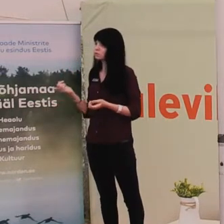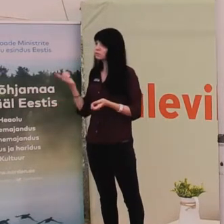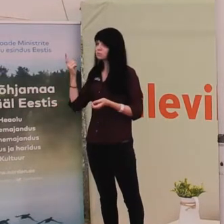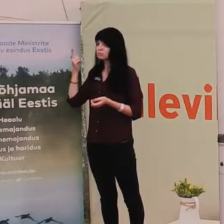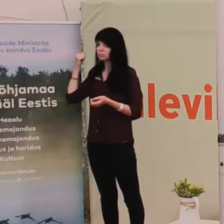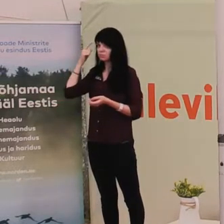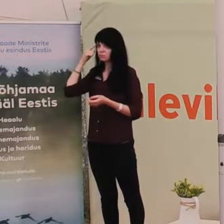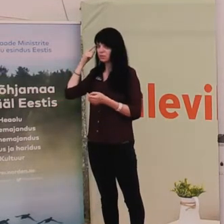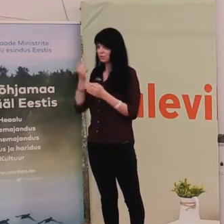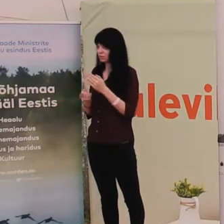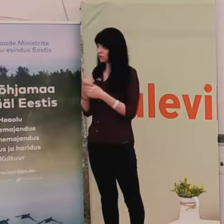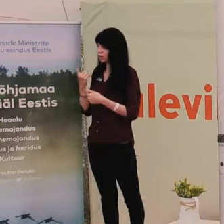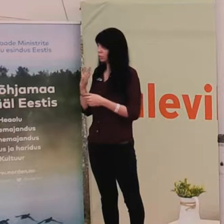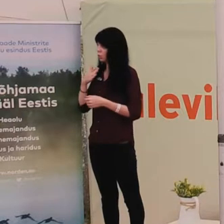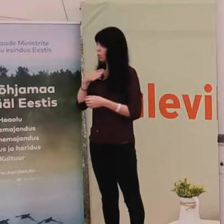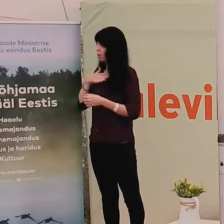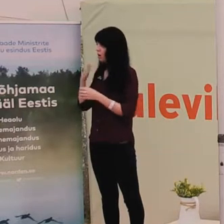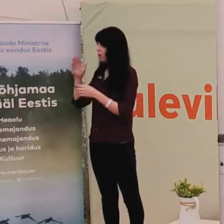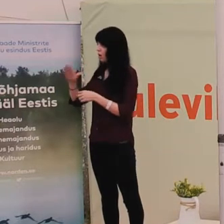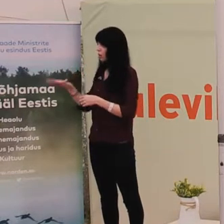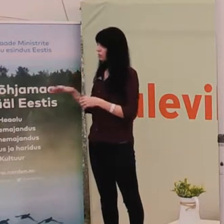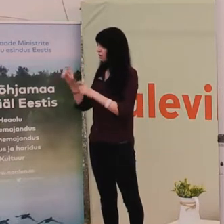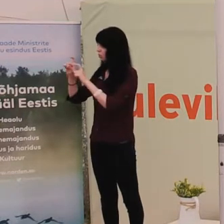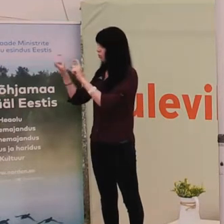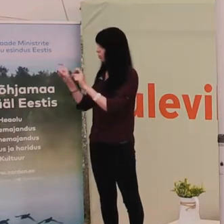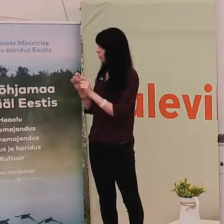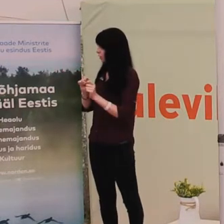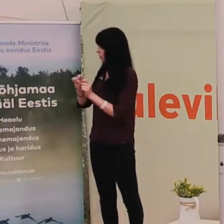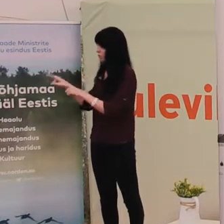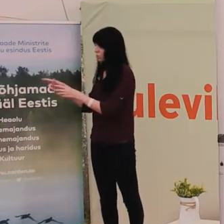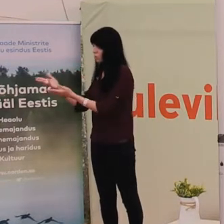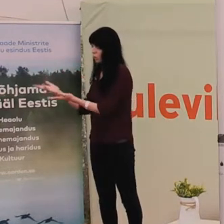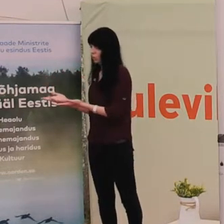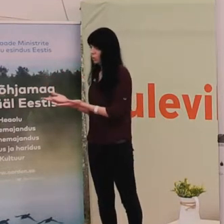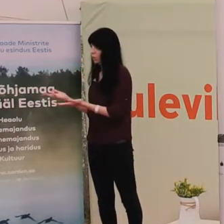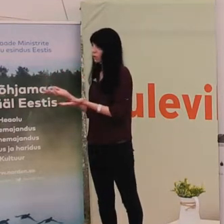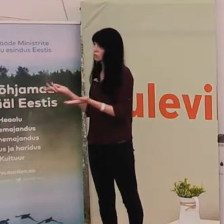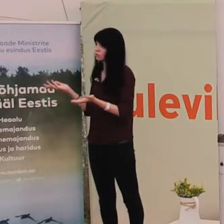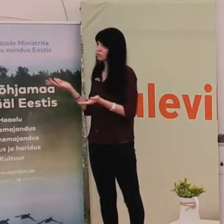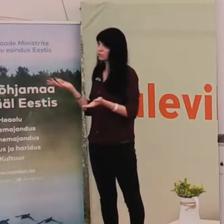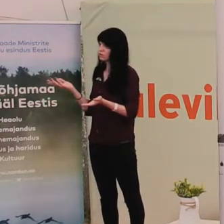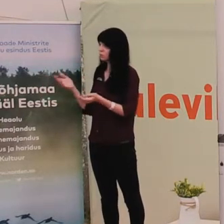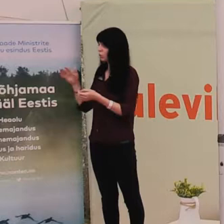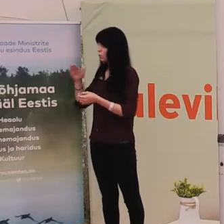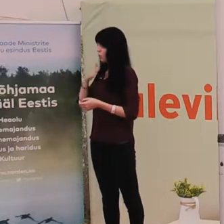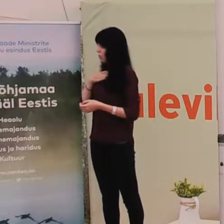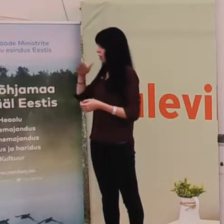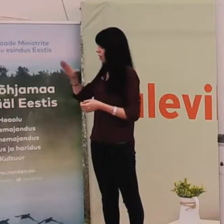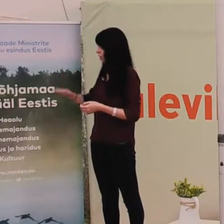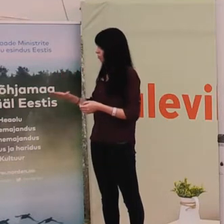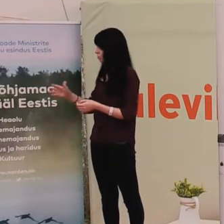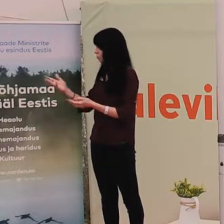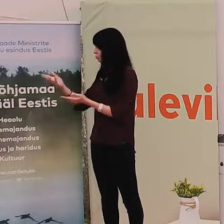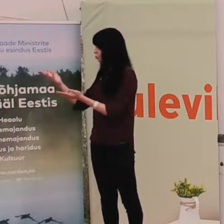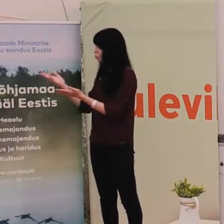children to school? And they start considering maybe Waldorf schools, or where is this environment where my child can grow to cooperate